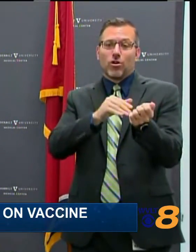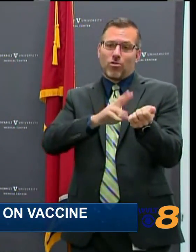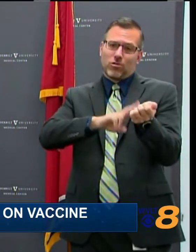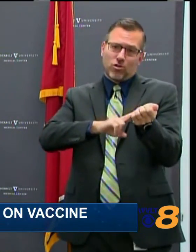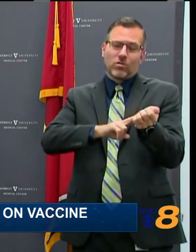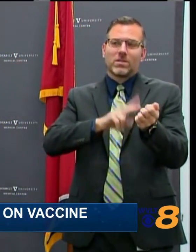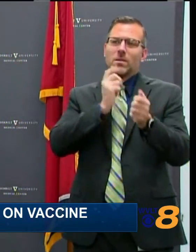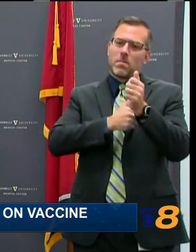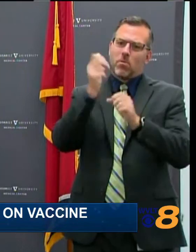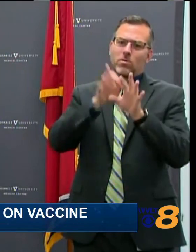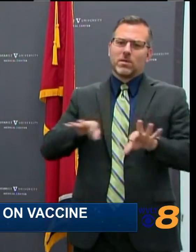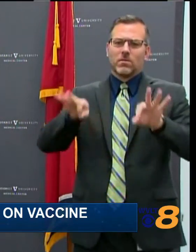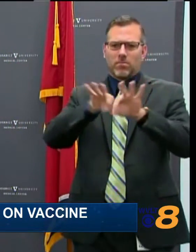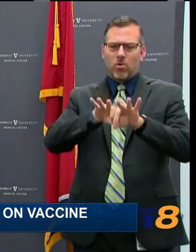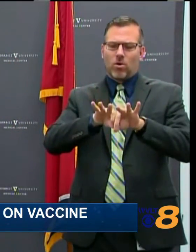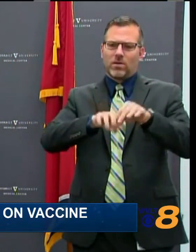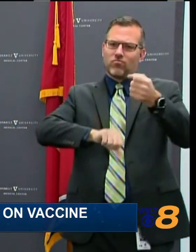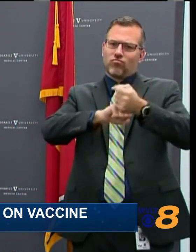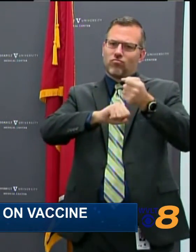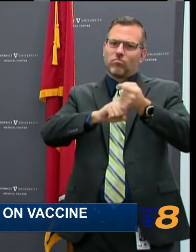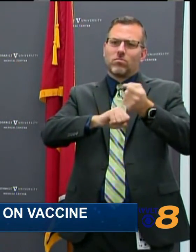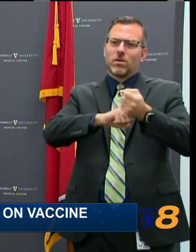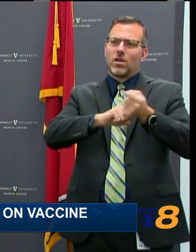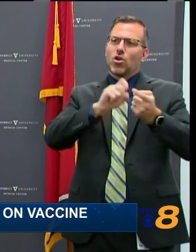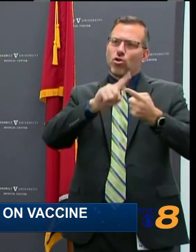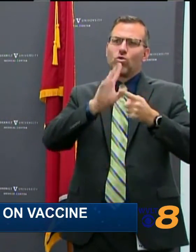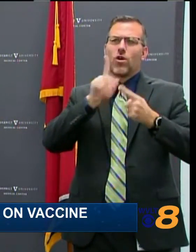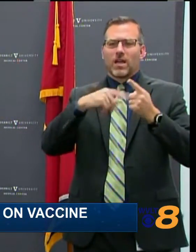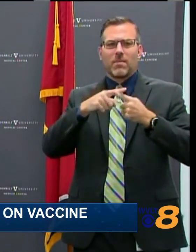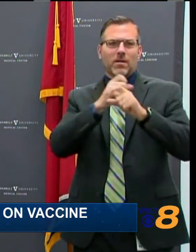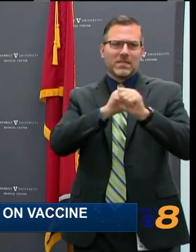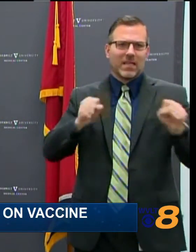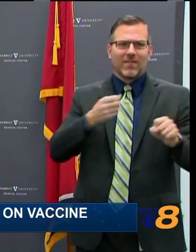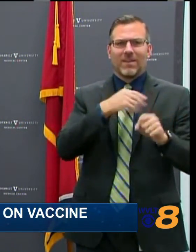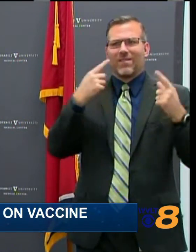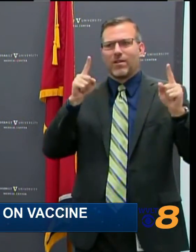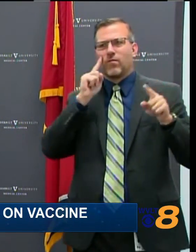important messenger for the safety and the efficacy of the vaccine.